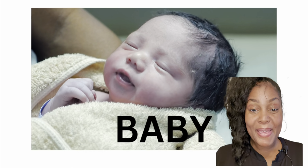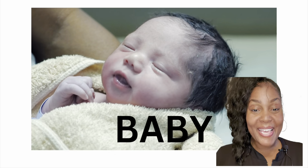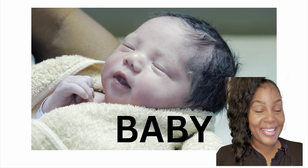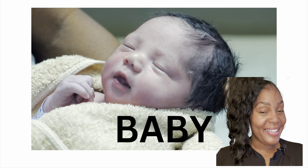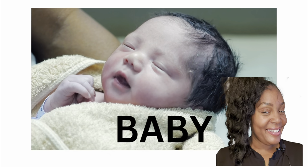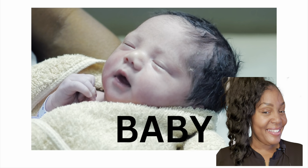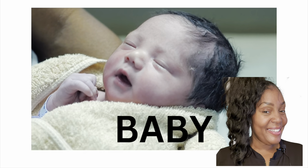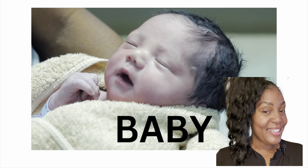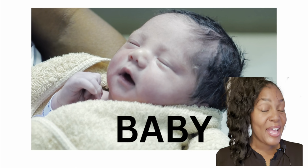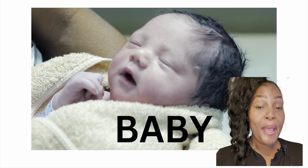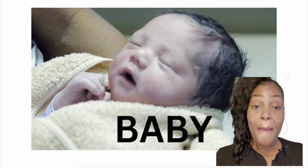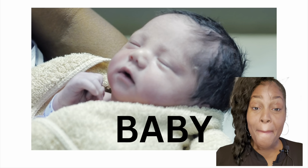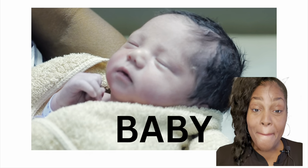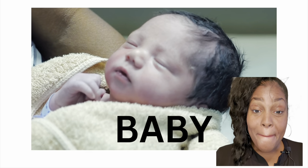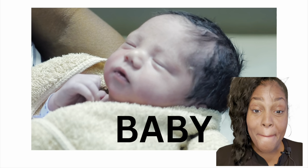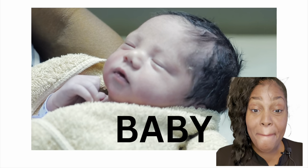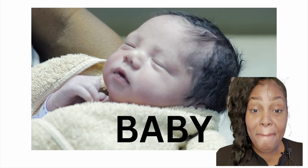Baby.